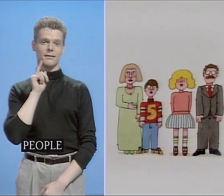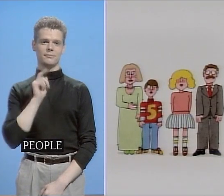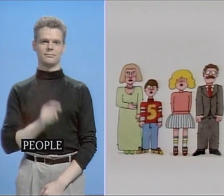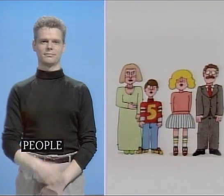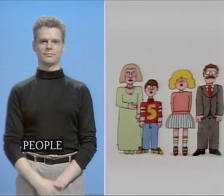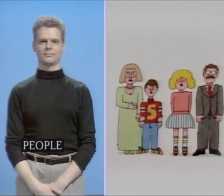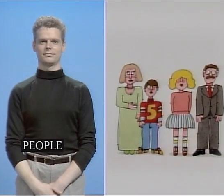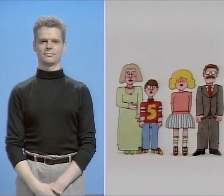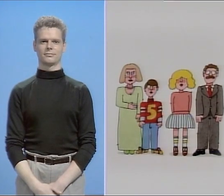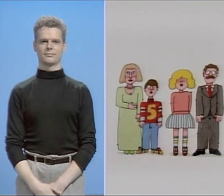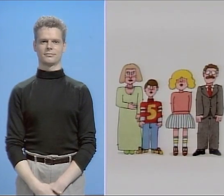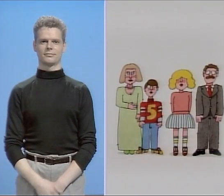People.